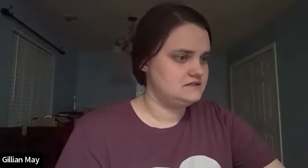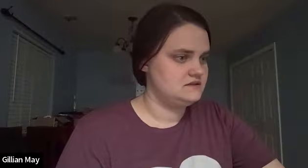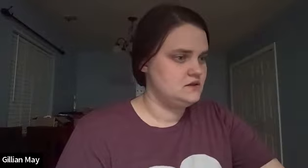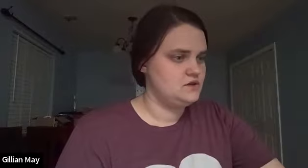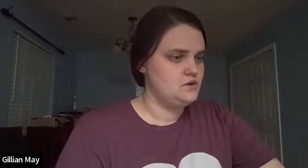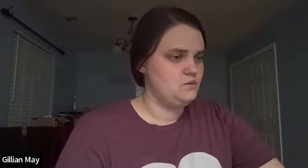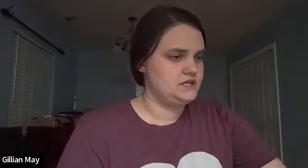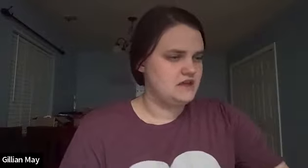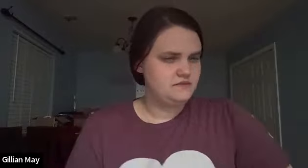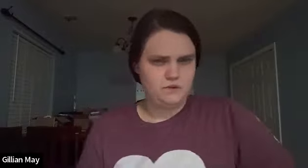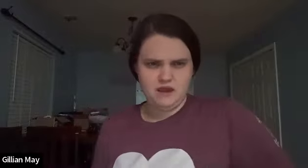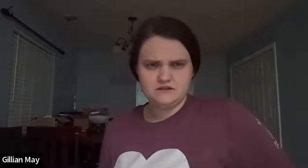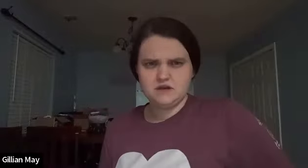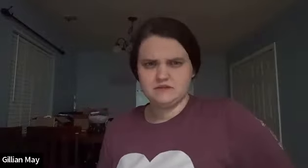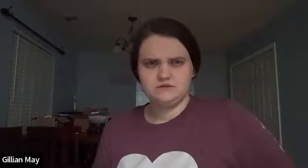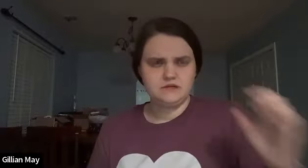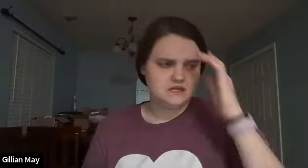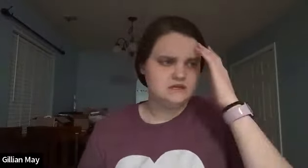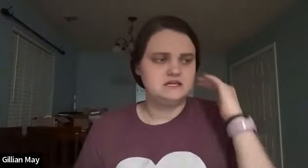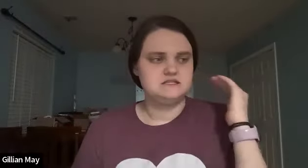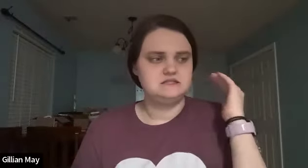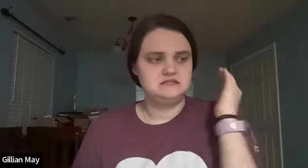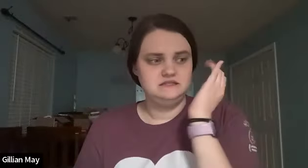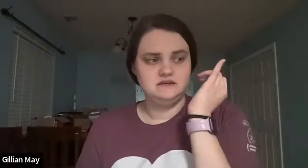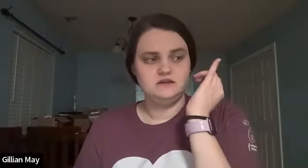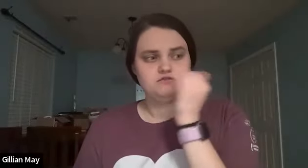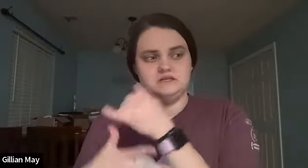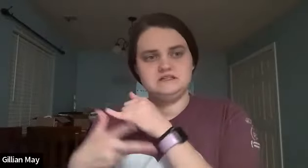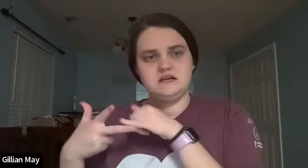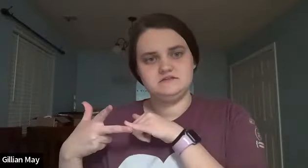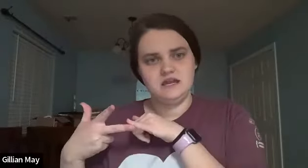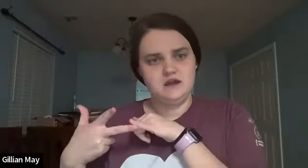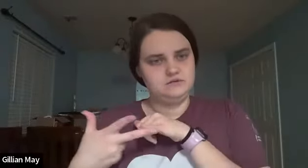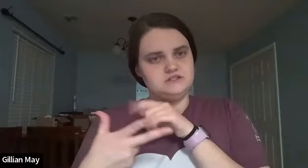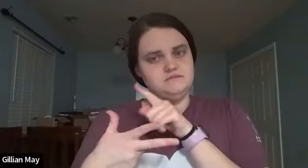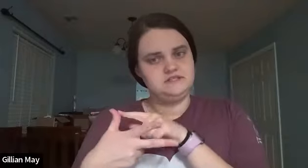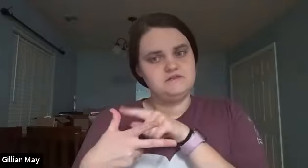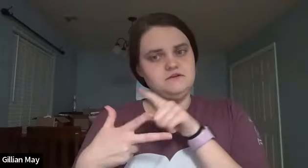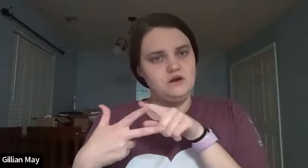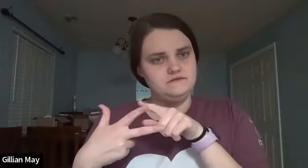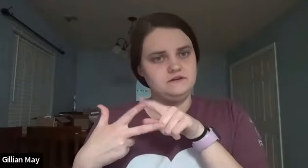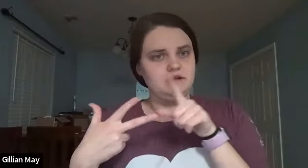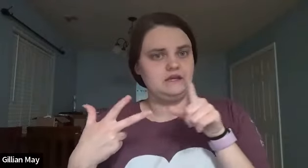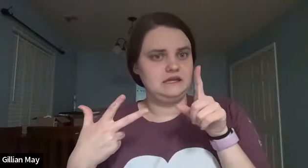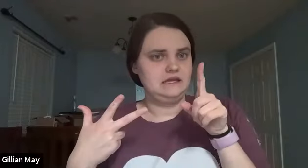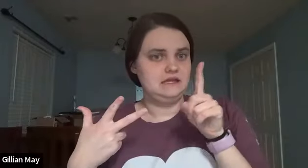is, which we might have done, but I'm going to do them again, is the 3 signs of like how you would describe deaf, hard of hearing, and